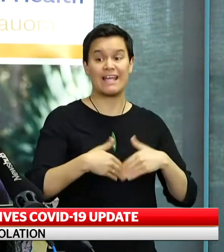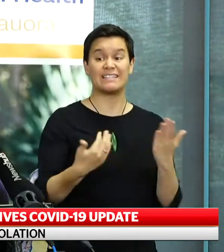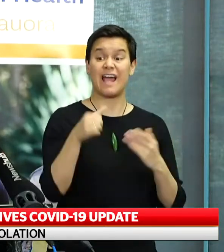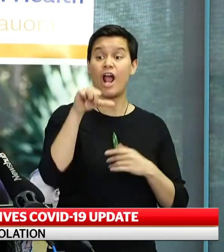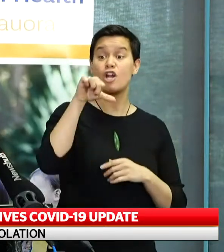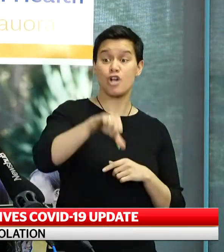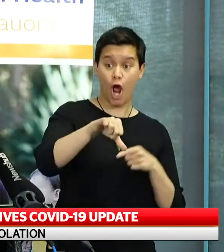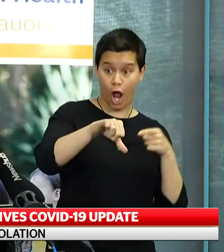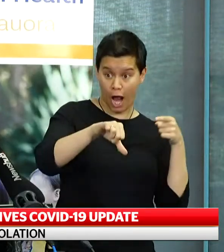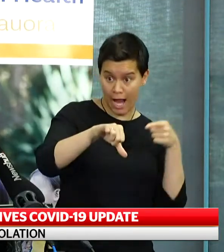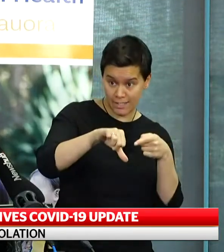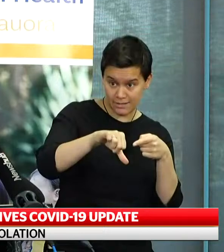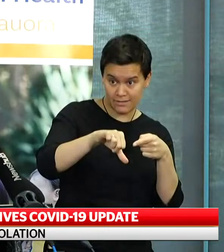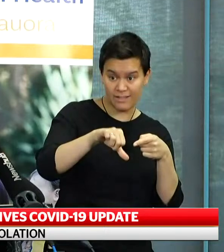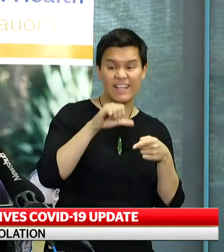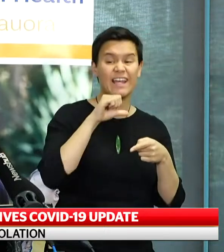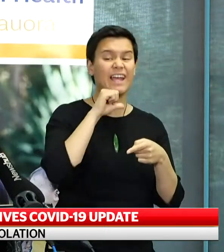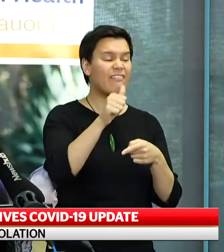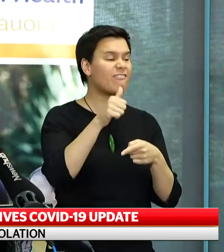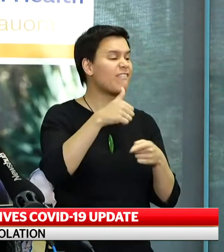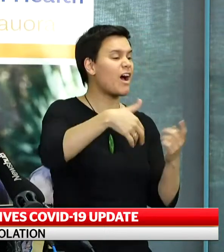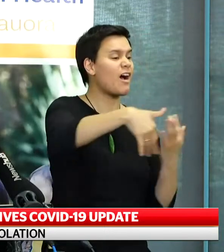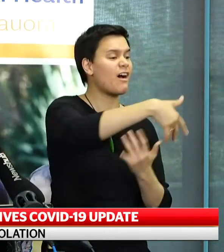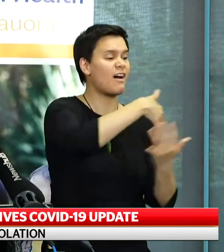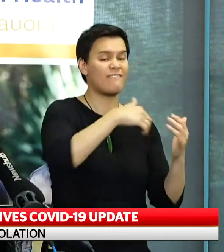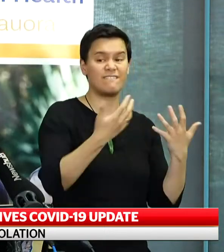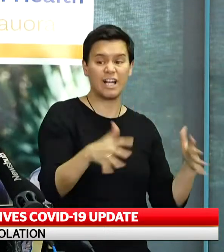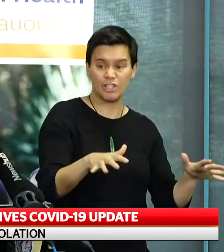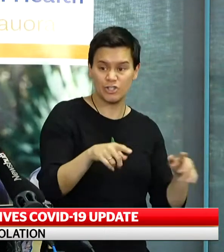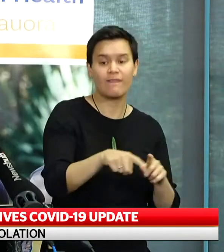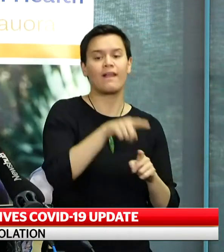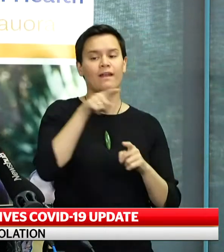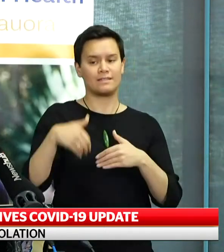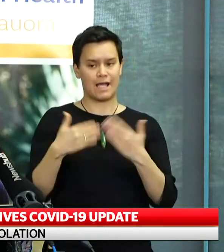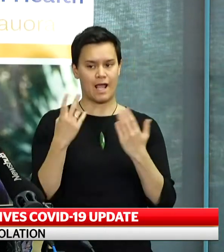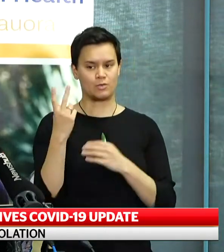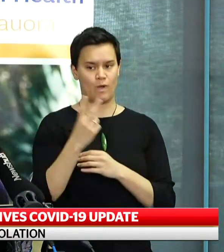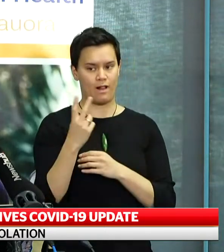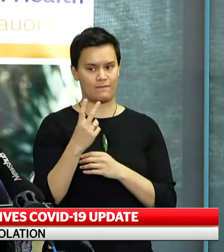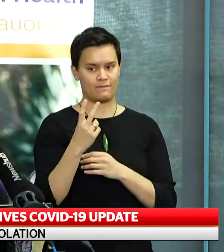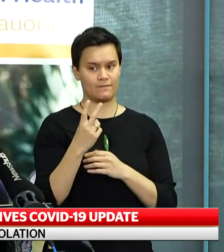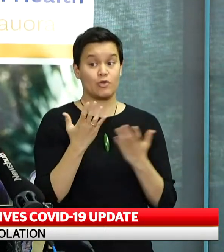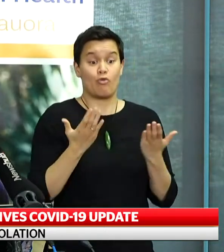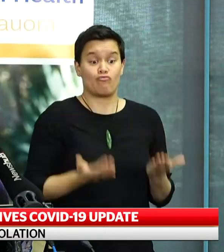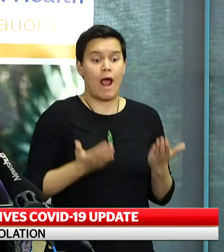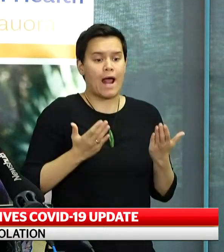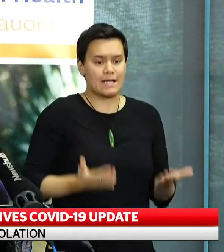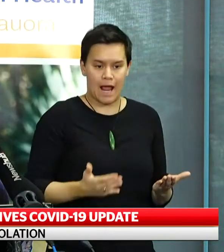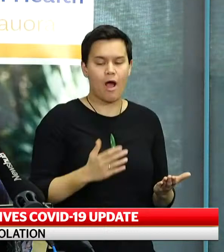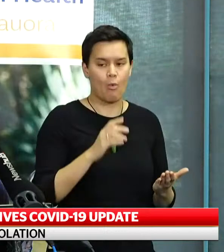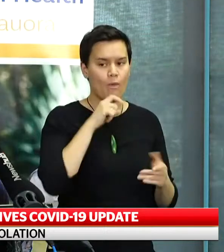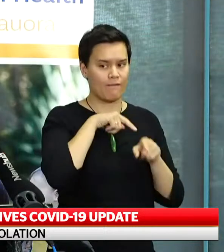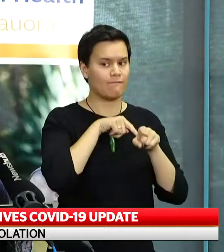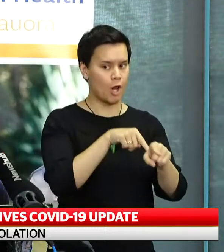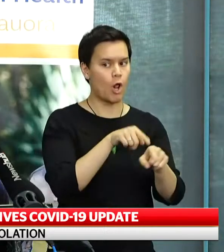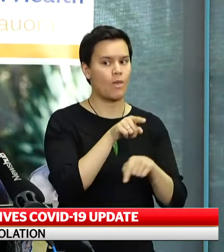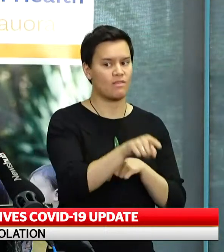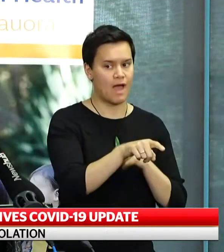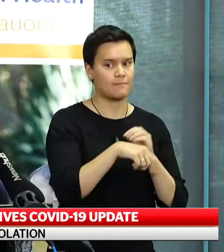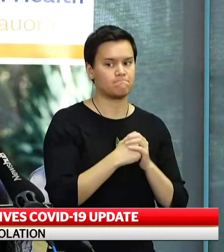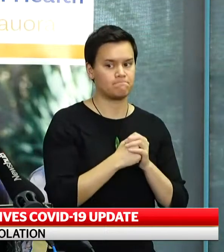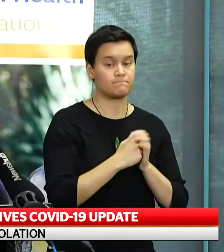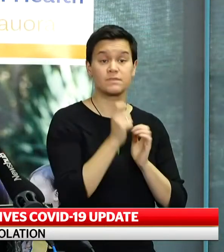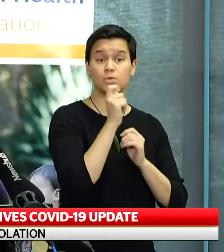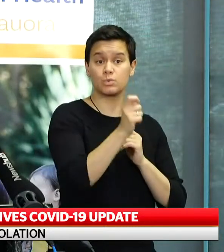9 testing for those who may have been close contacts. So at this point, we'll stick with that approach, but we do have another group who is